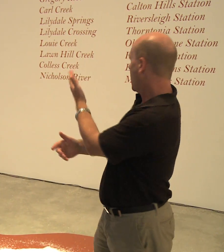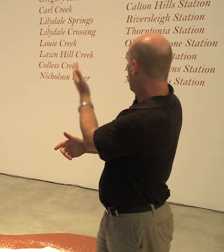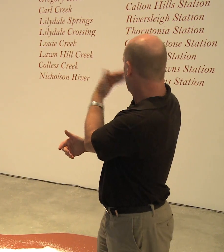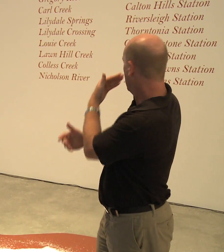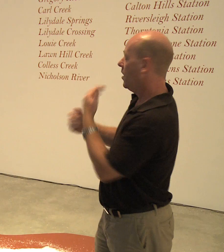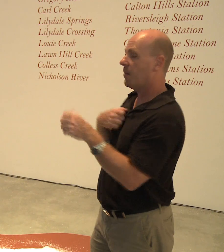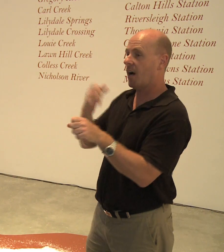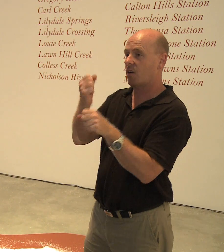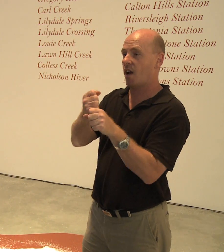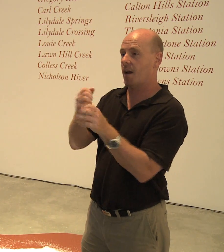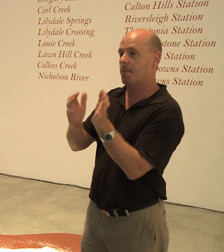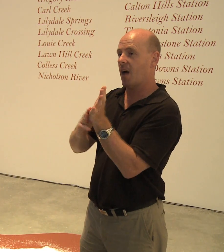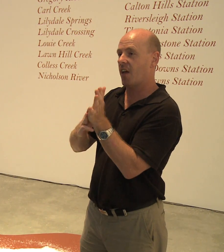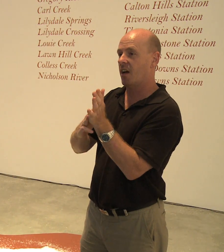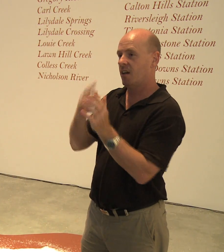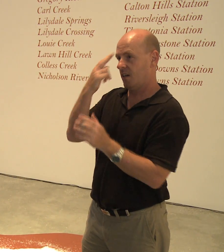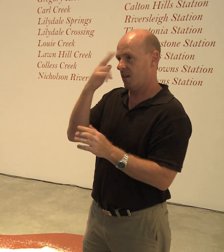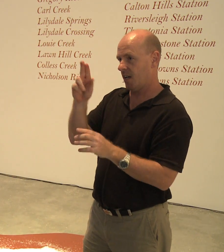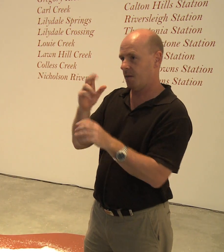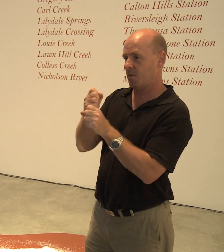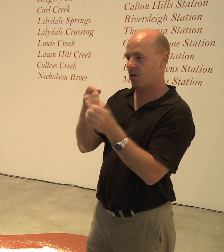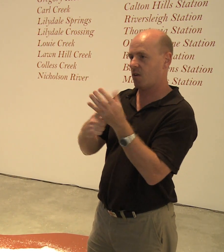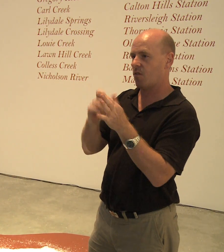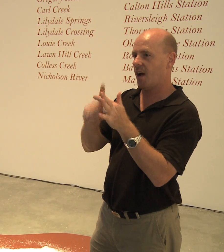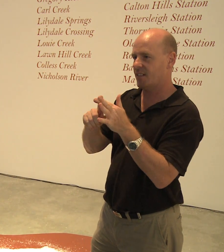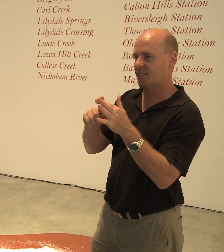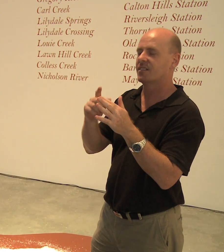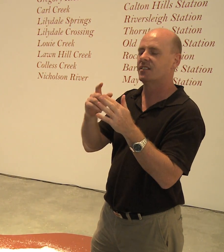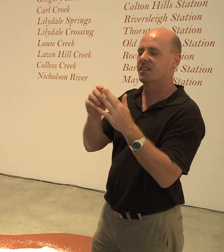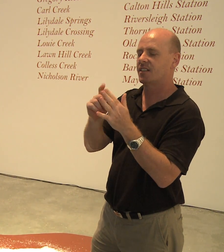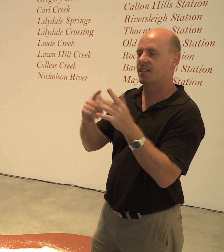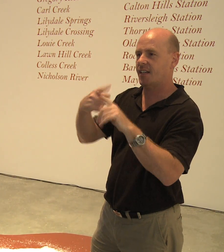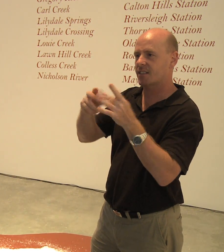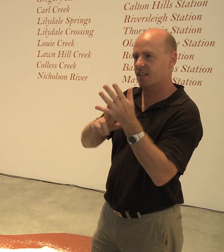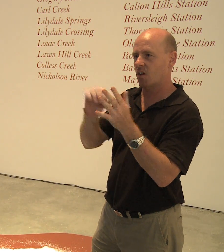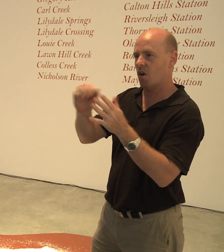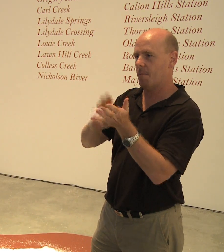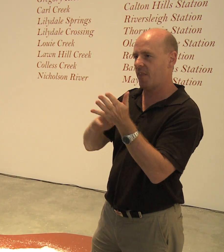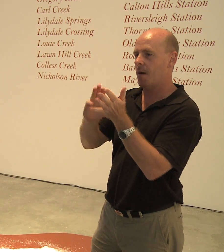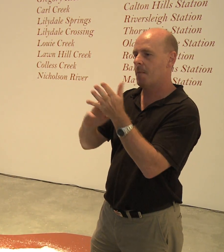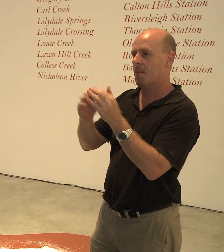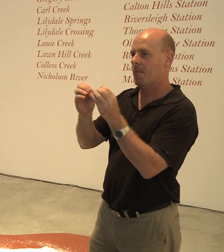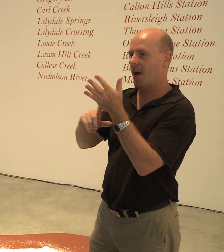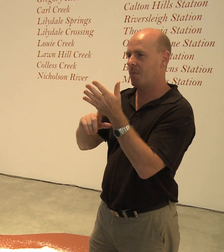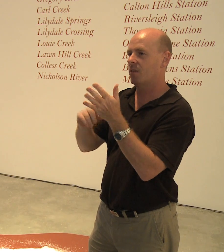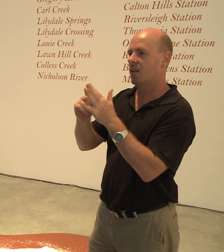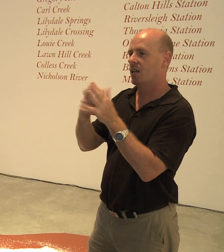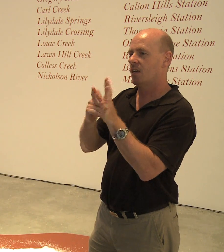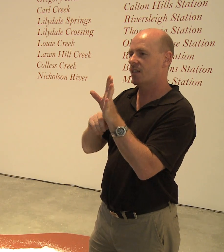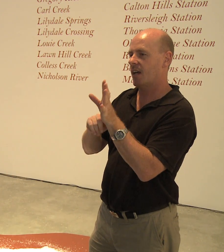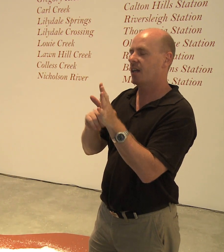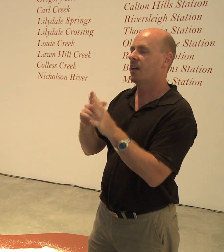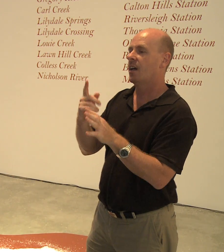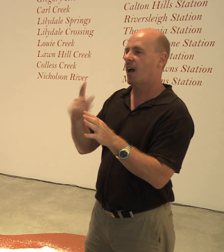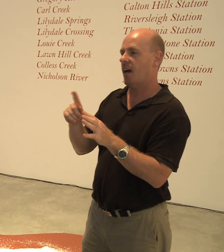my grandmother, whose name is Grace Isaacson, and her mother, Mabel Daly, and her mother, Rosie, worked